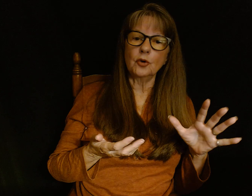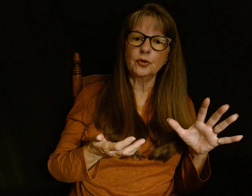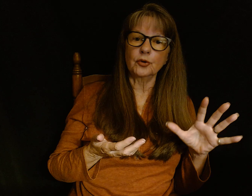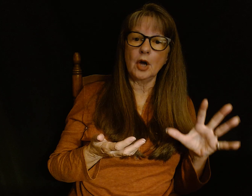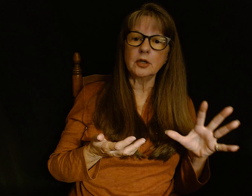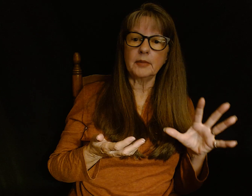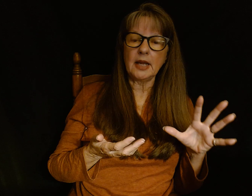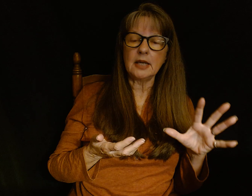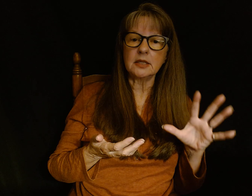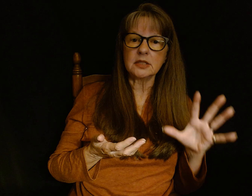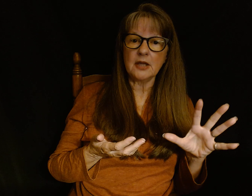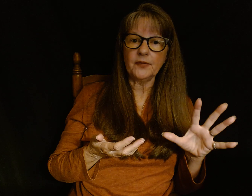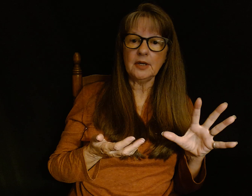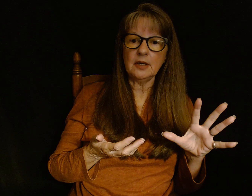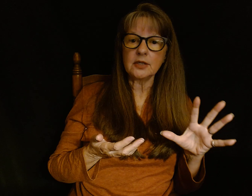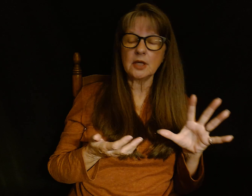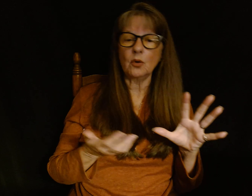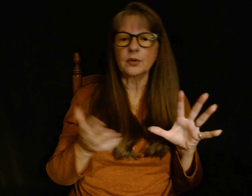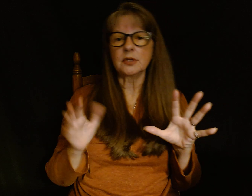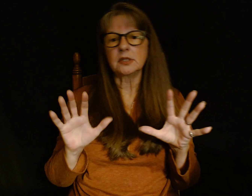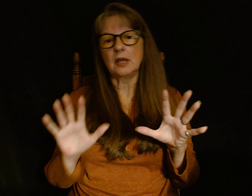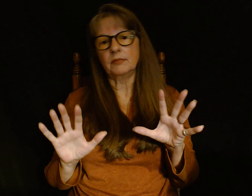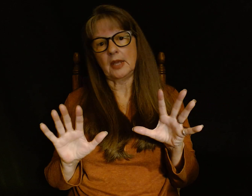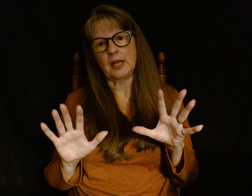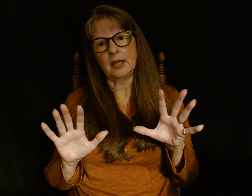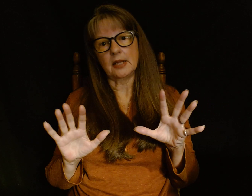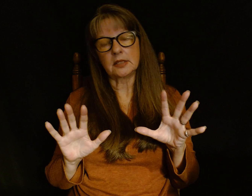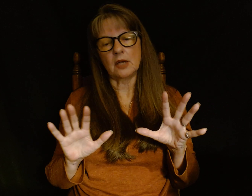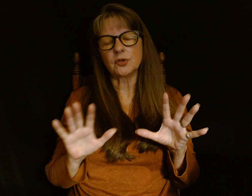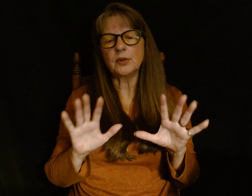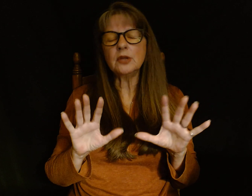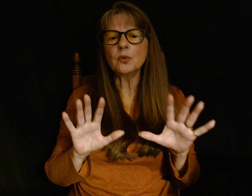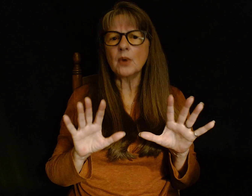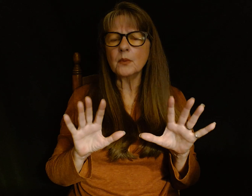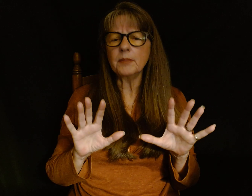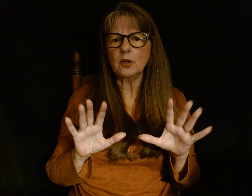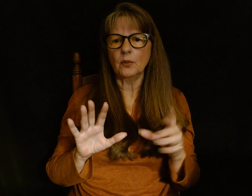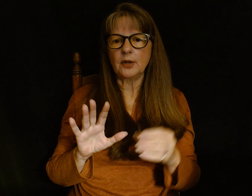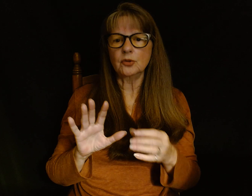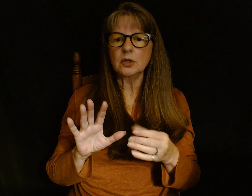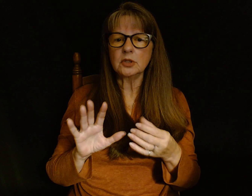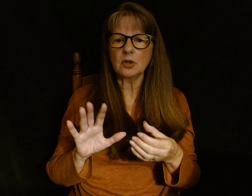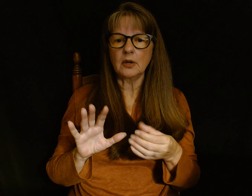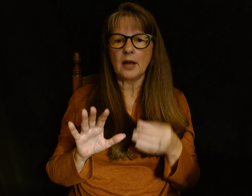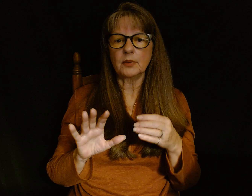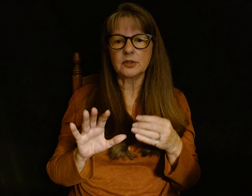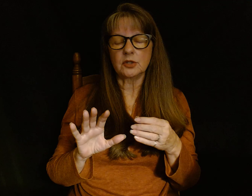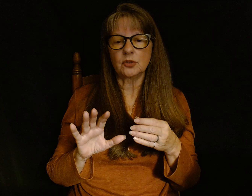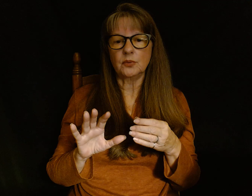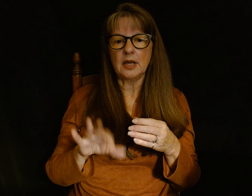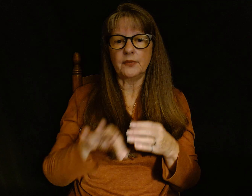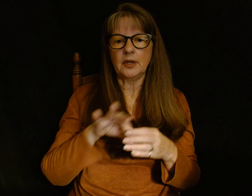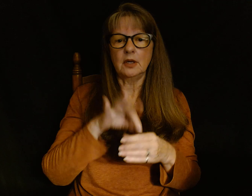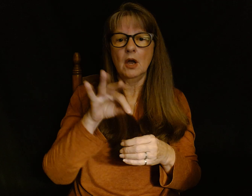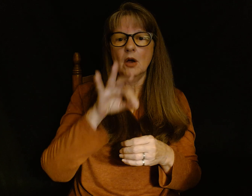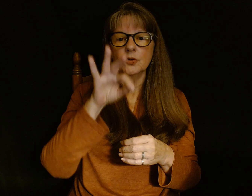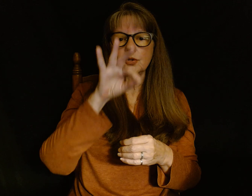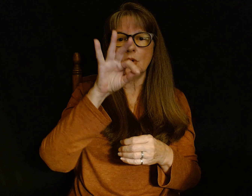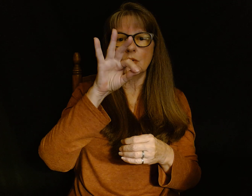your non-dominant hand does nothing in ASL or does the same thing in ASL. So either one would be correct. You could start out because it's doing nothing,